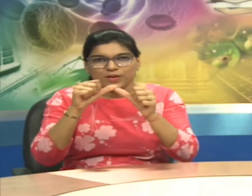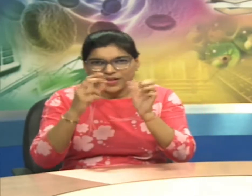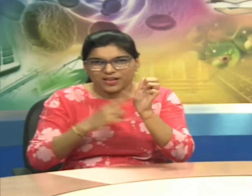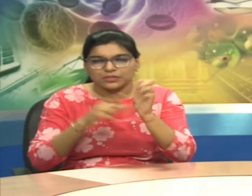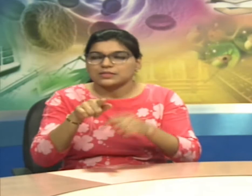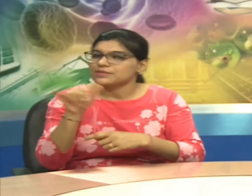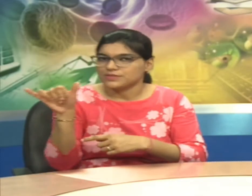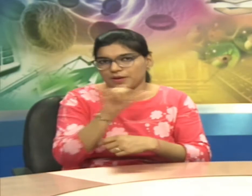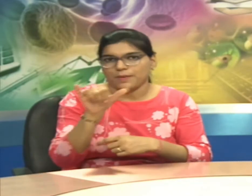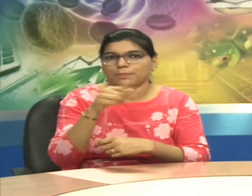want loan.